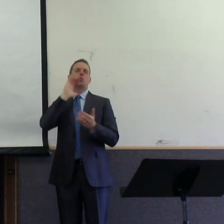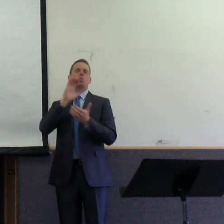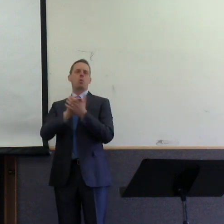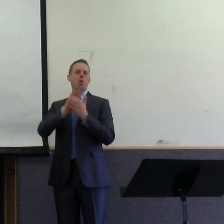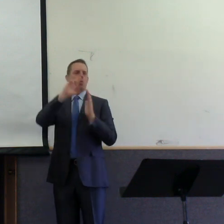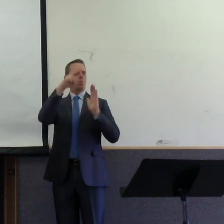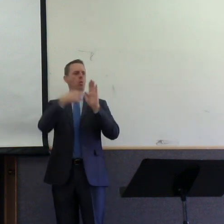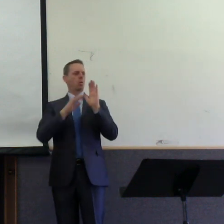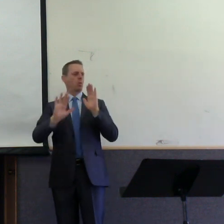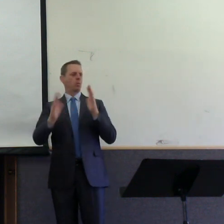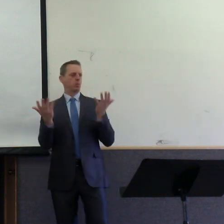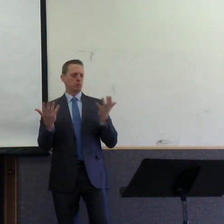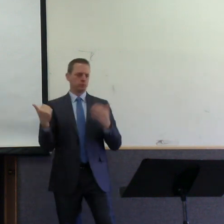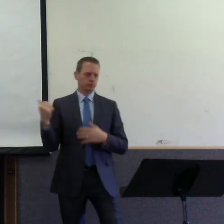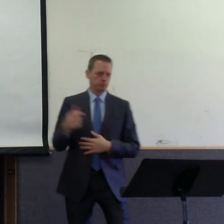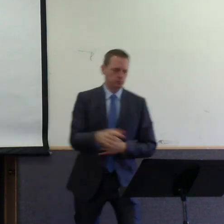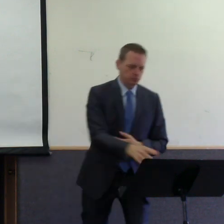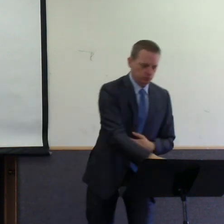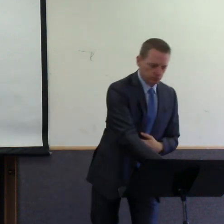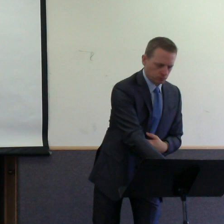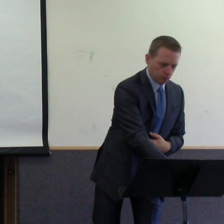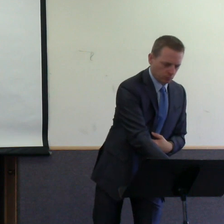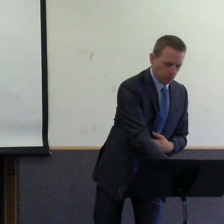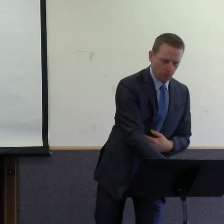Husband and wife, and this one is on